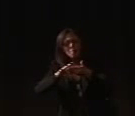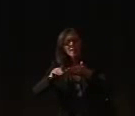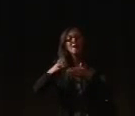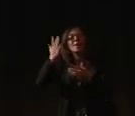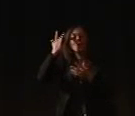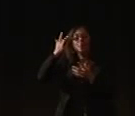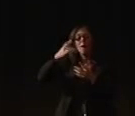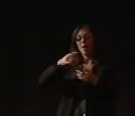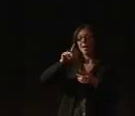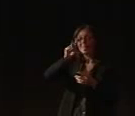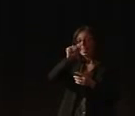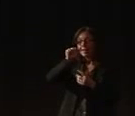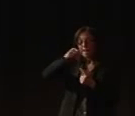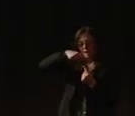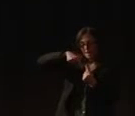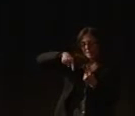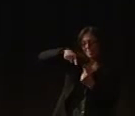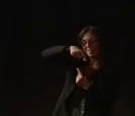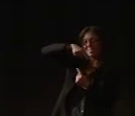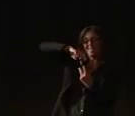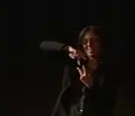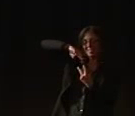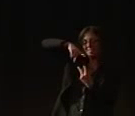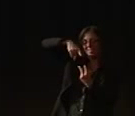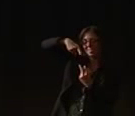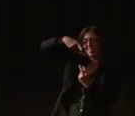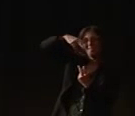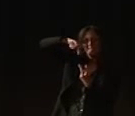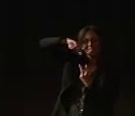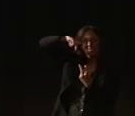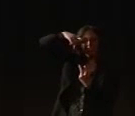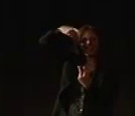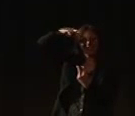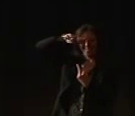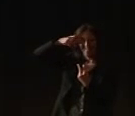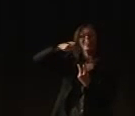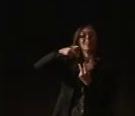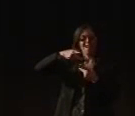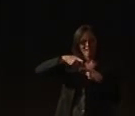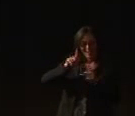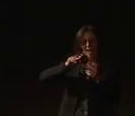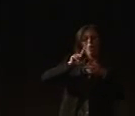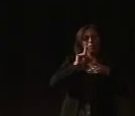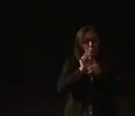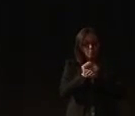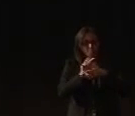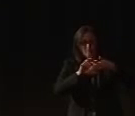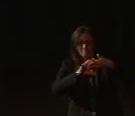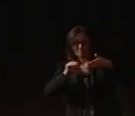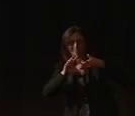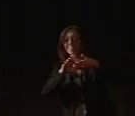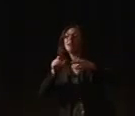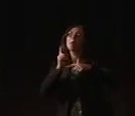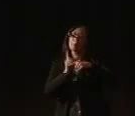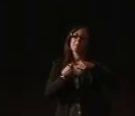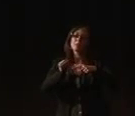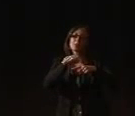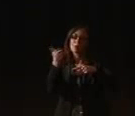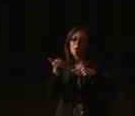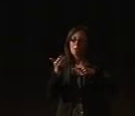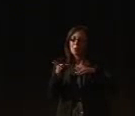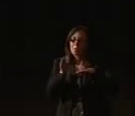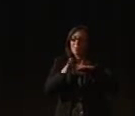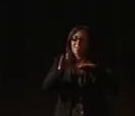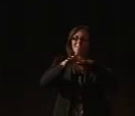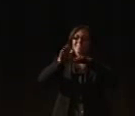of the DNA. And of course, several molecular repair mechanisms on top of it, because by itself, the error rate would be too